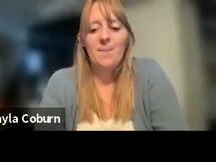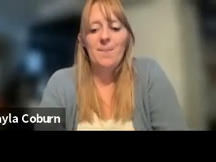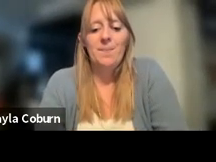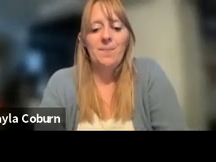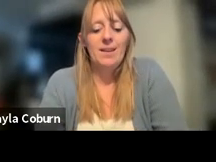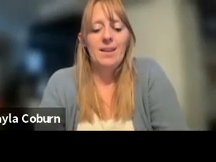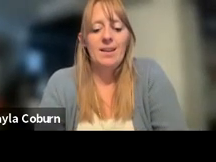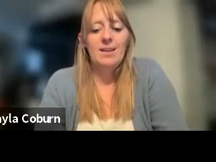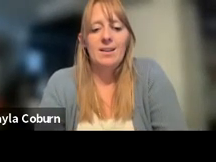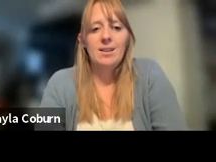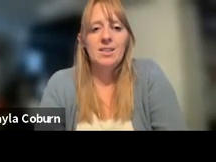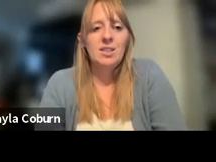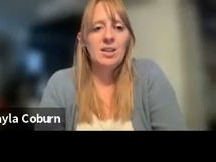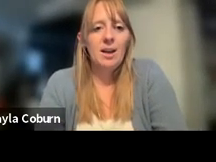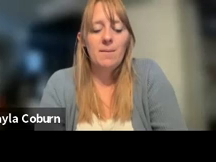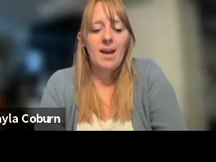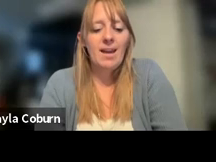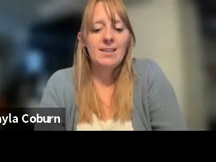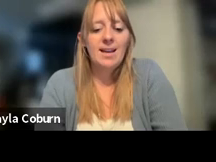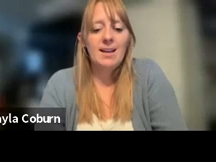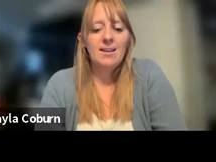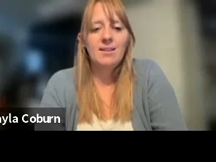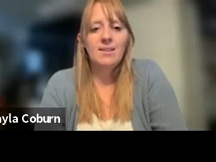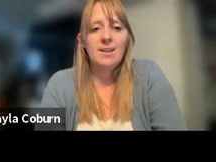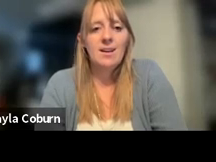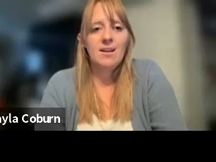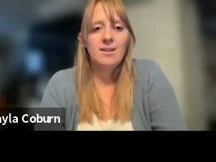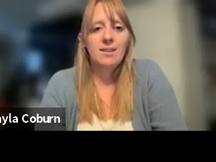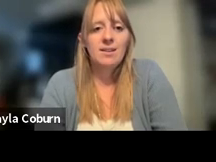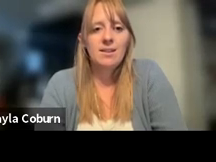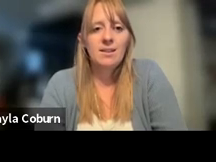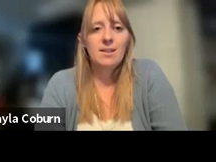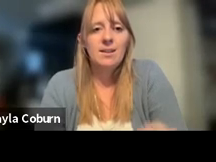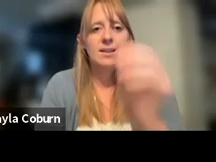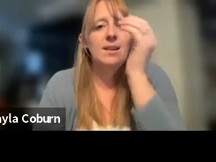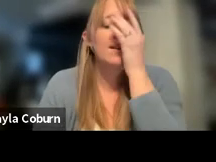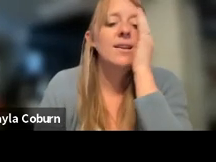Okay. Let's just look up ASL songs.